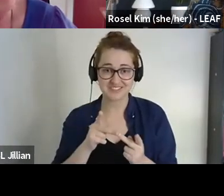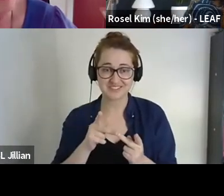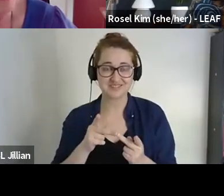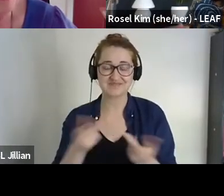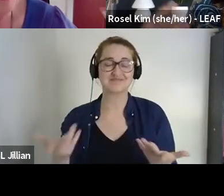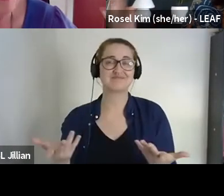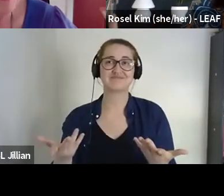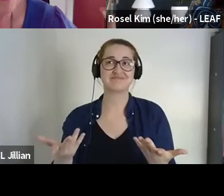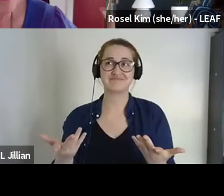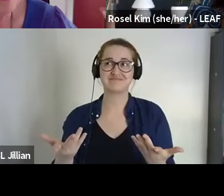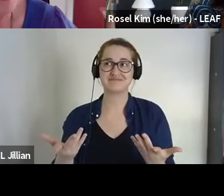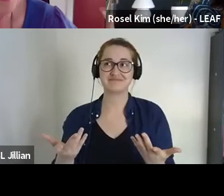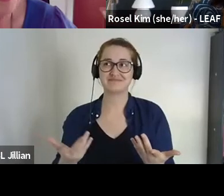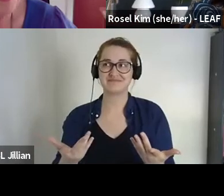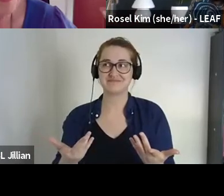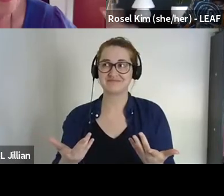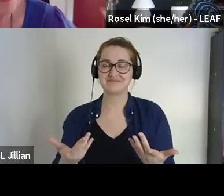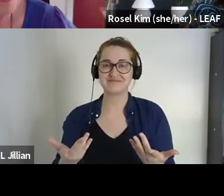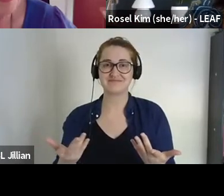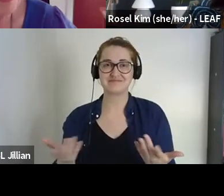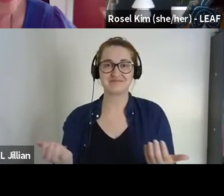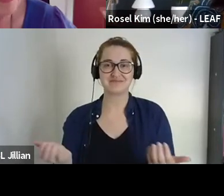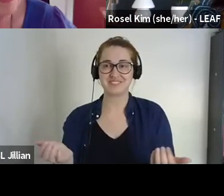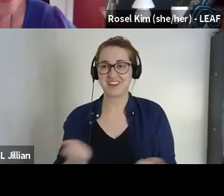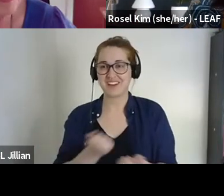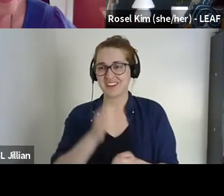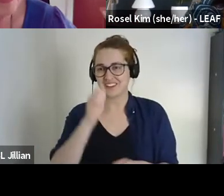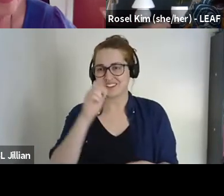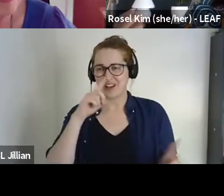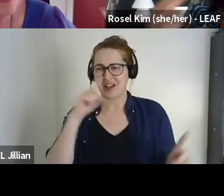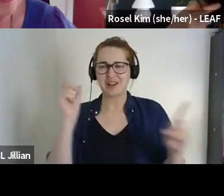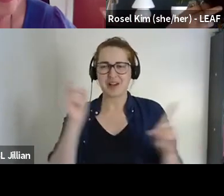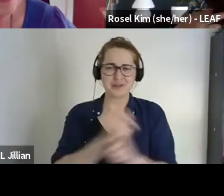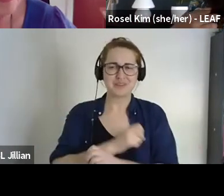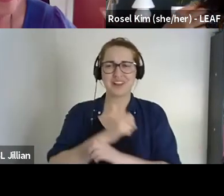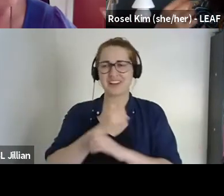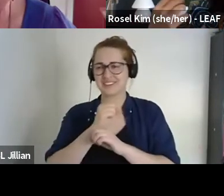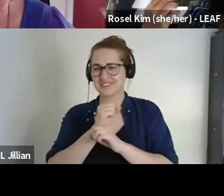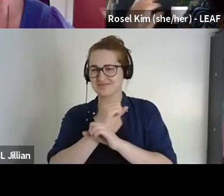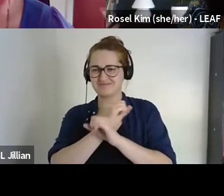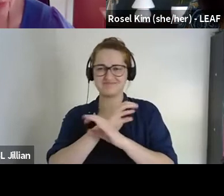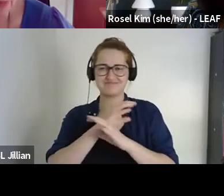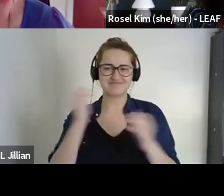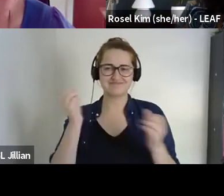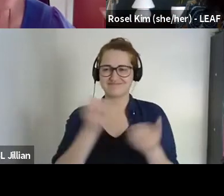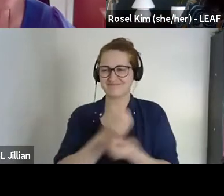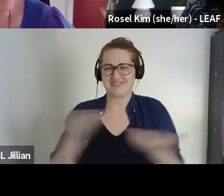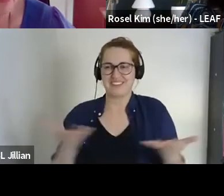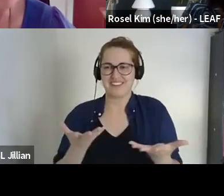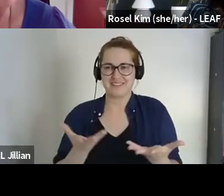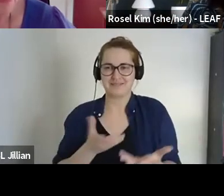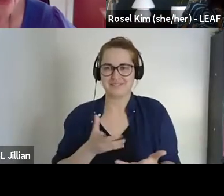cannot, possibly capture all the complex, our complex realities that we live